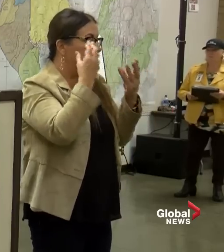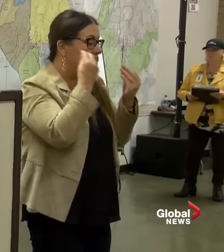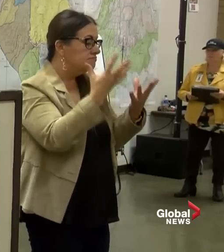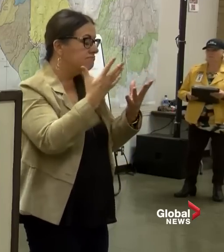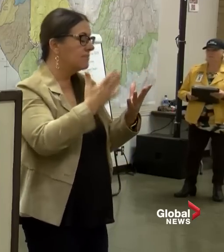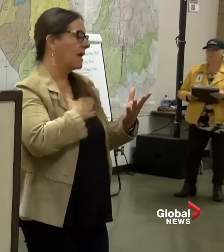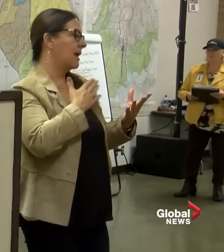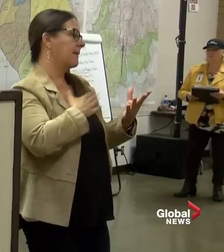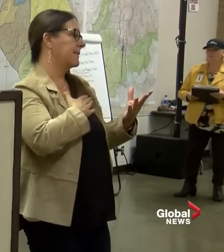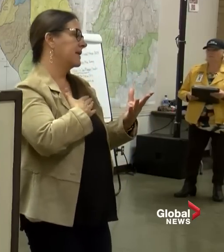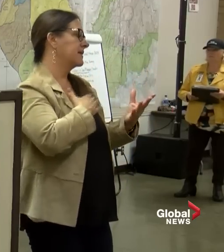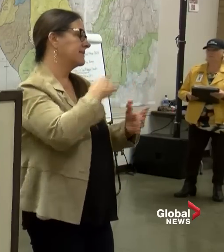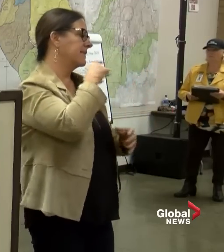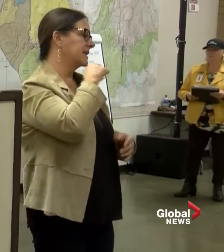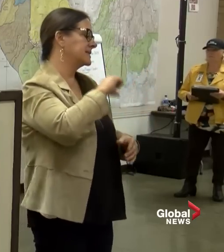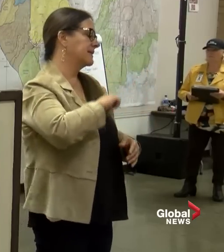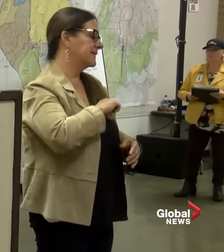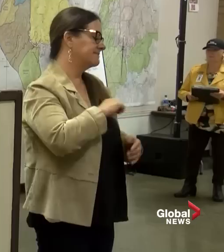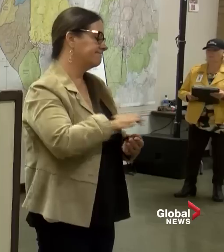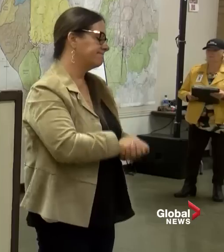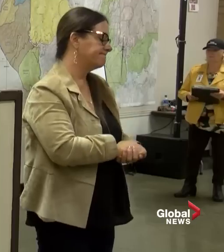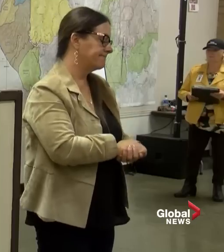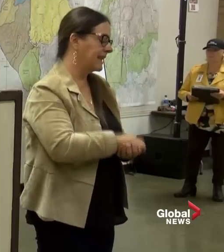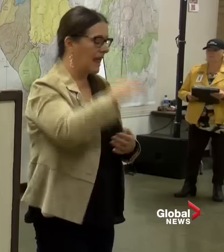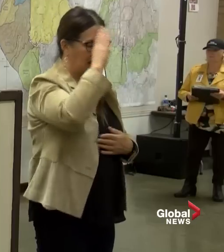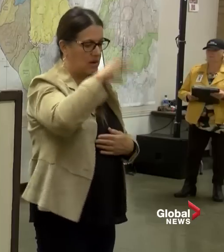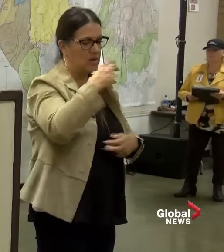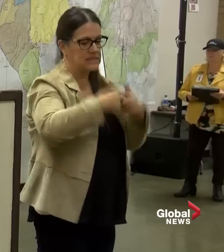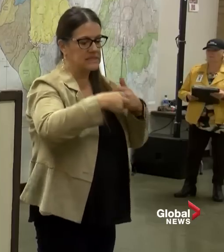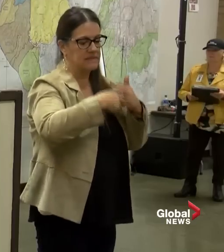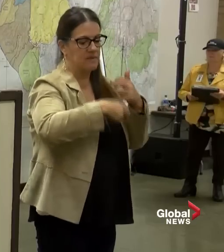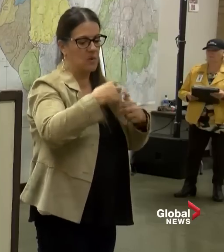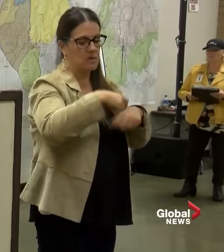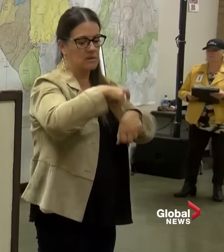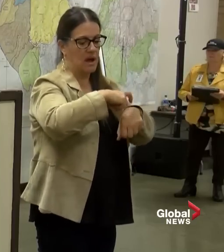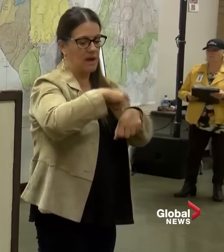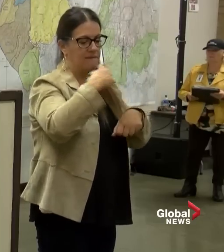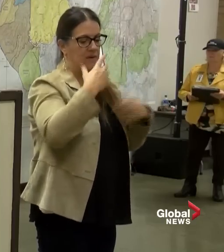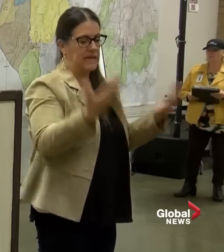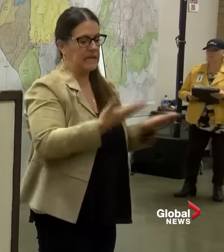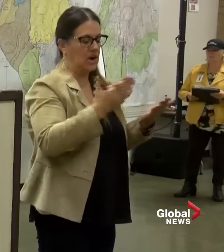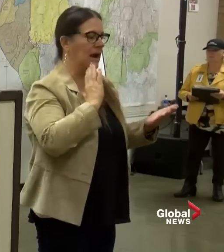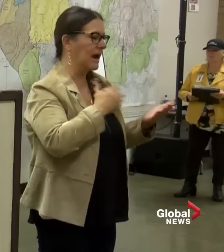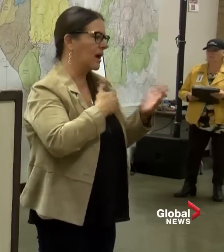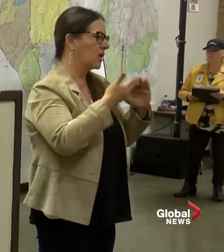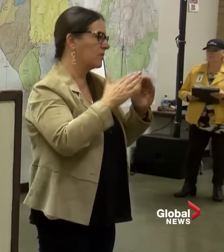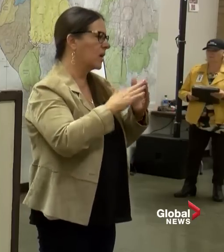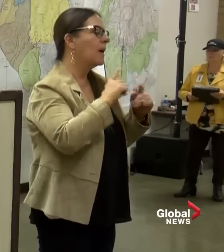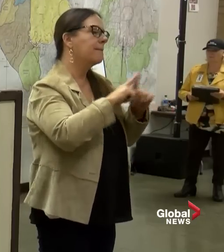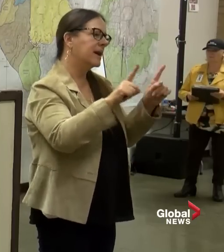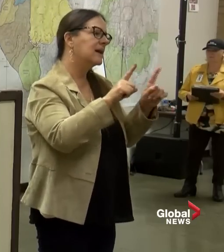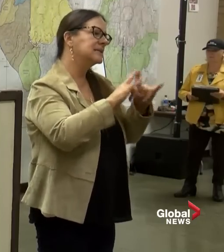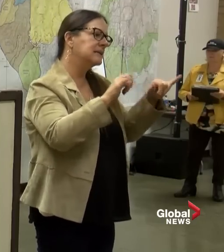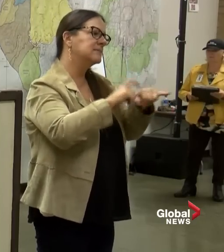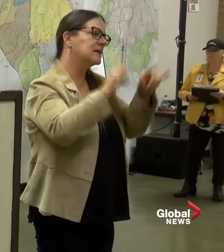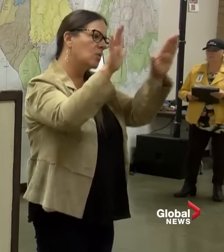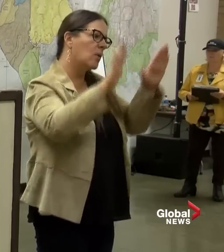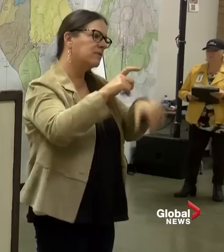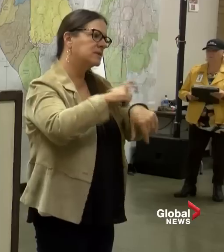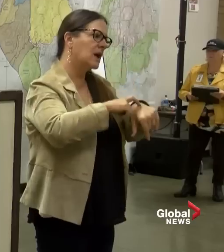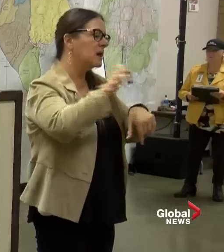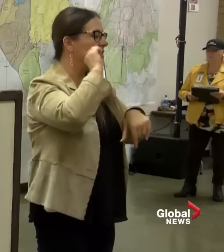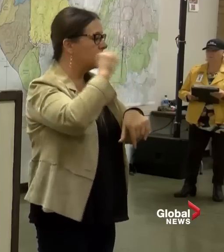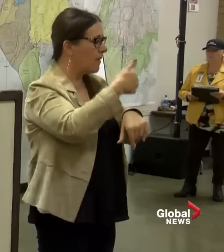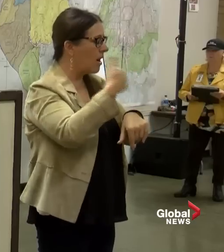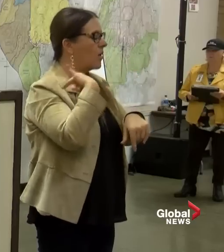wish everybody a happy Thanksgiving. This is a very difficult time for this community, but it is also a wonderful time. And tomorrow is a day where we can